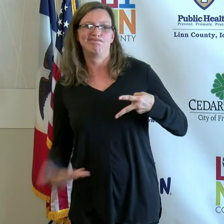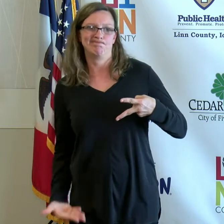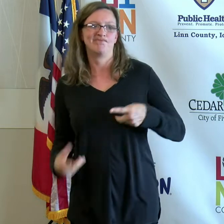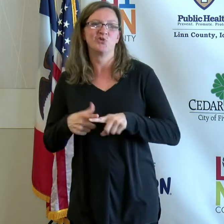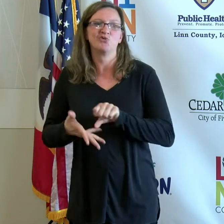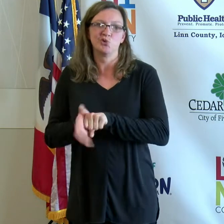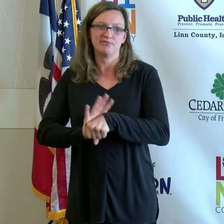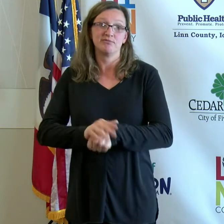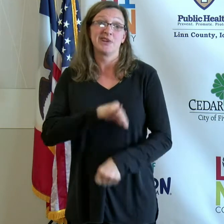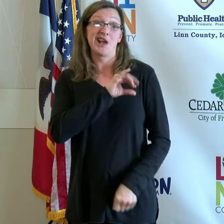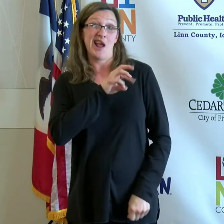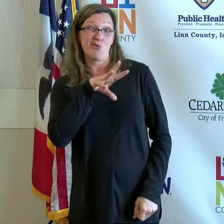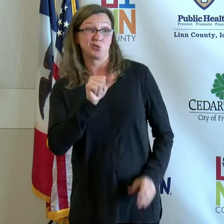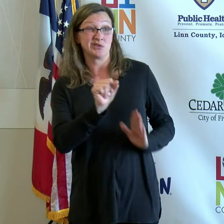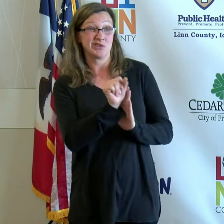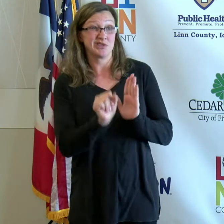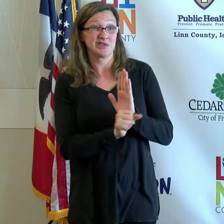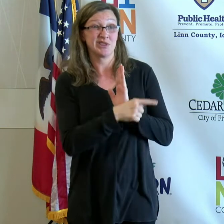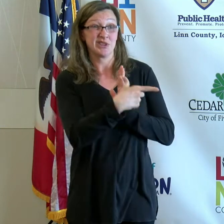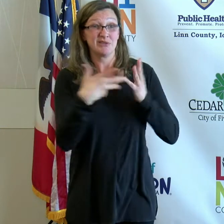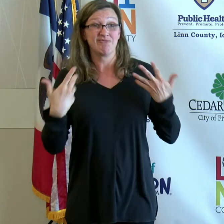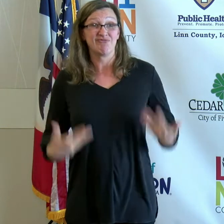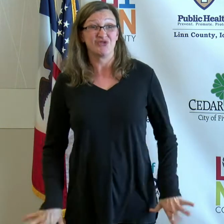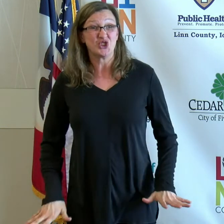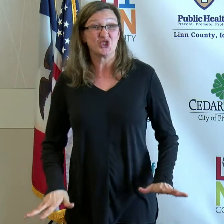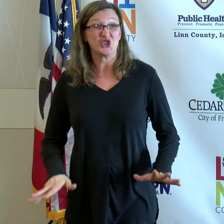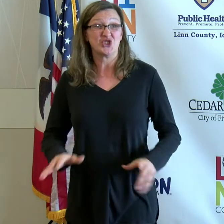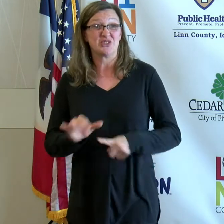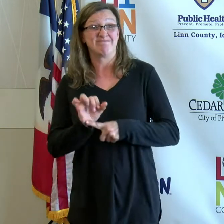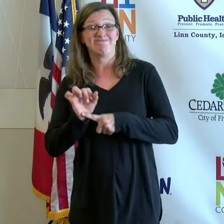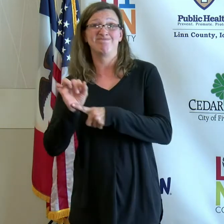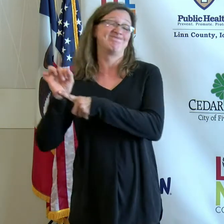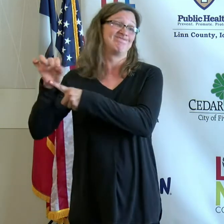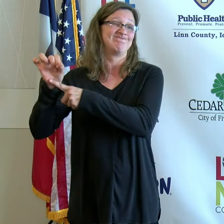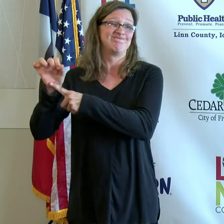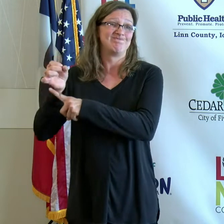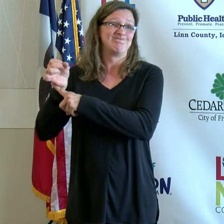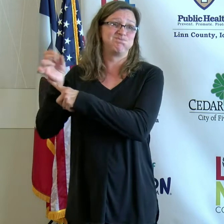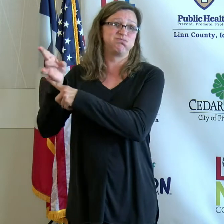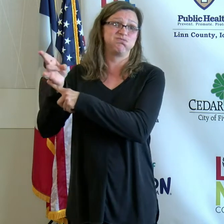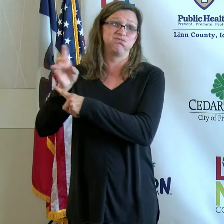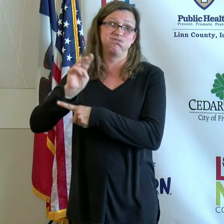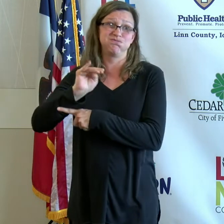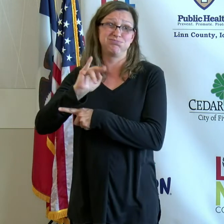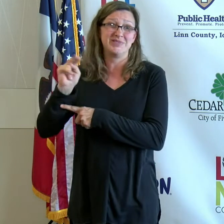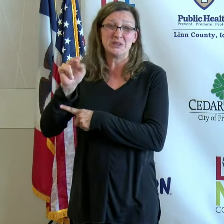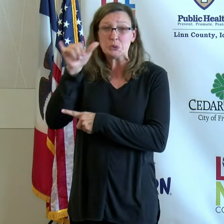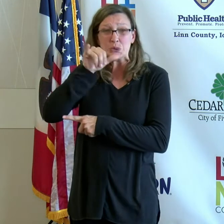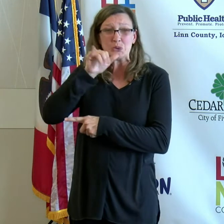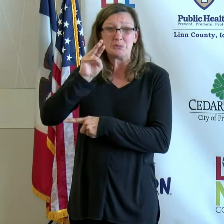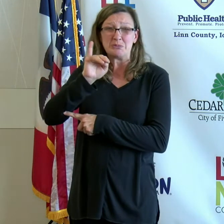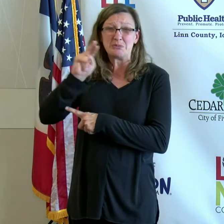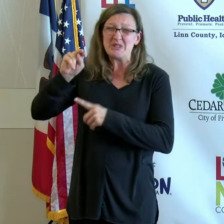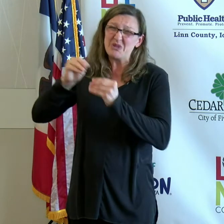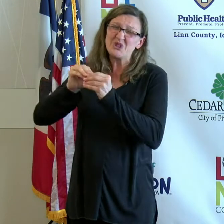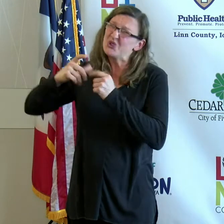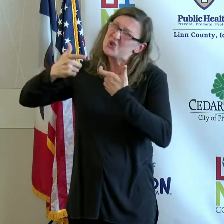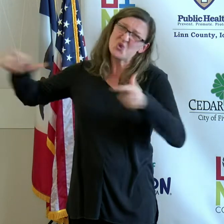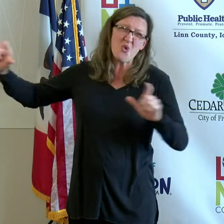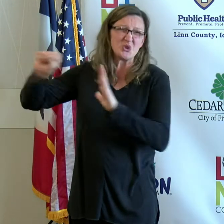of Minnesota, a state that has a larger population than we do, in confirmed cases of the COVID-19